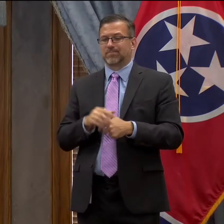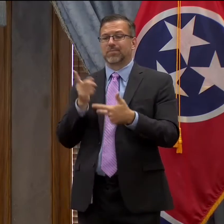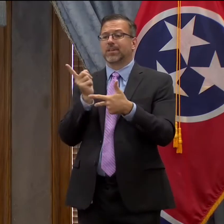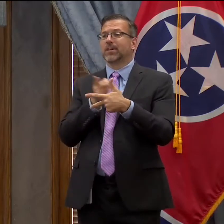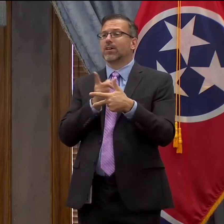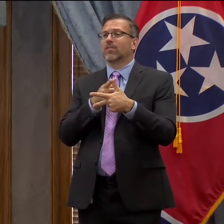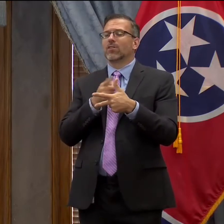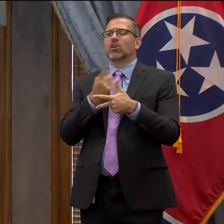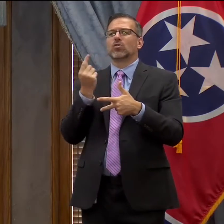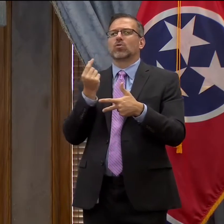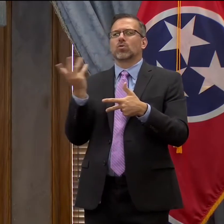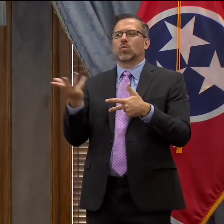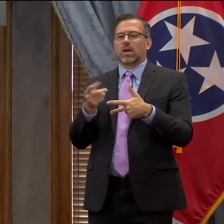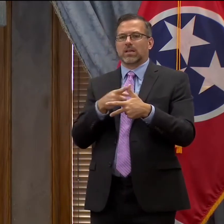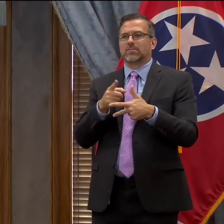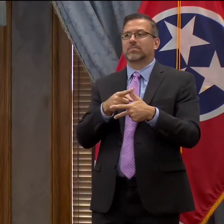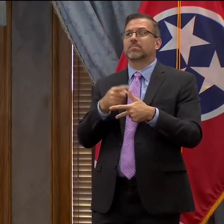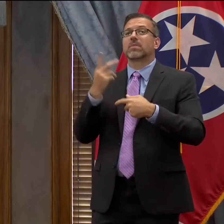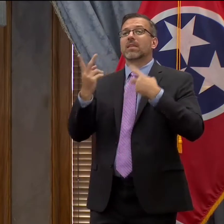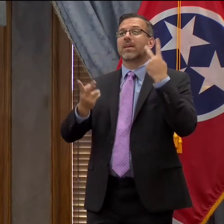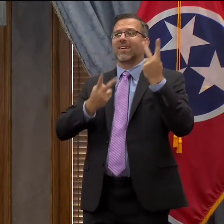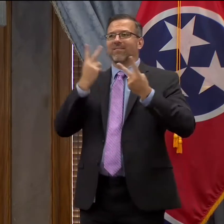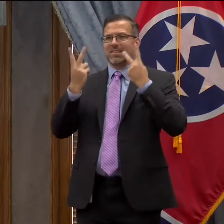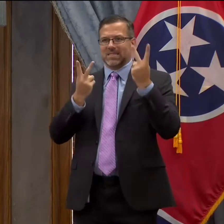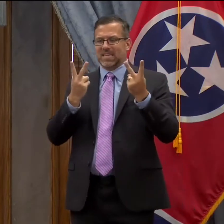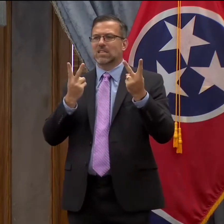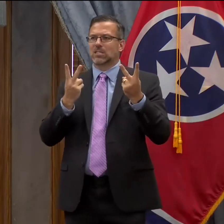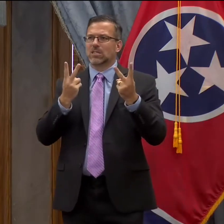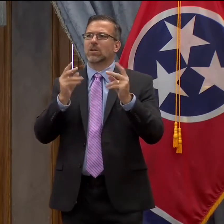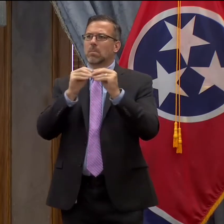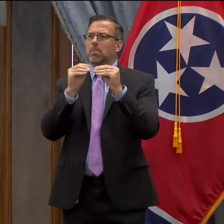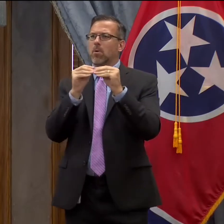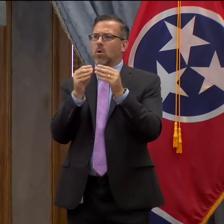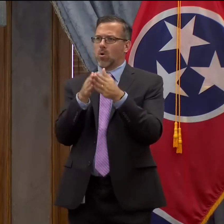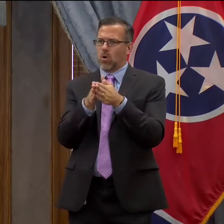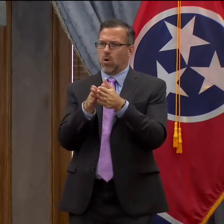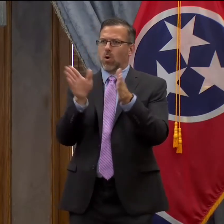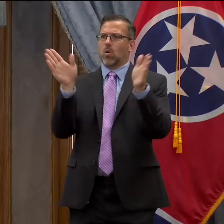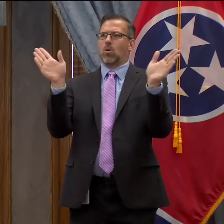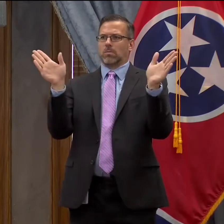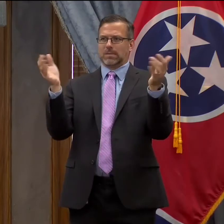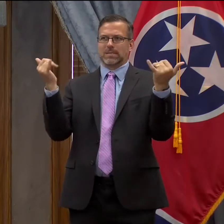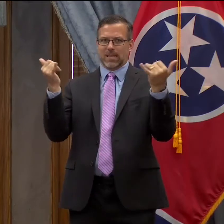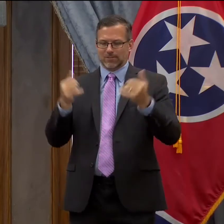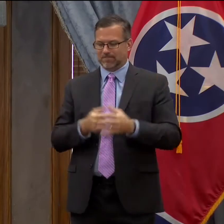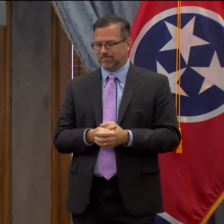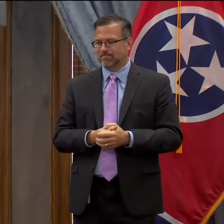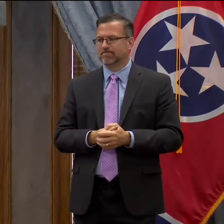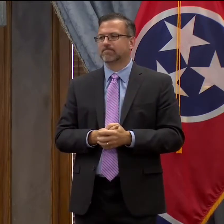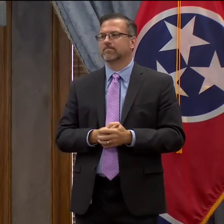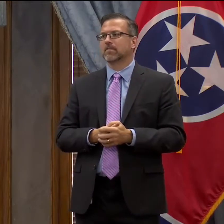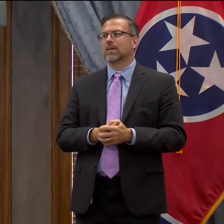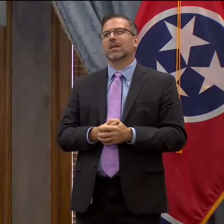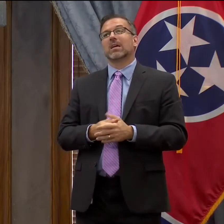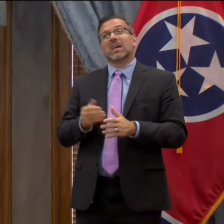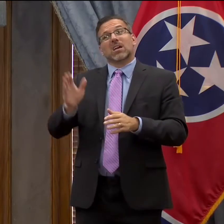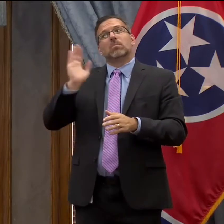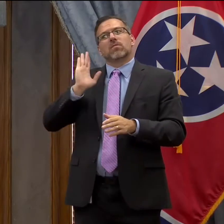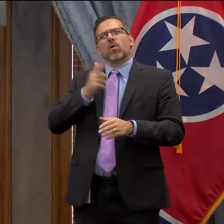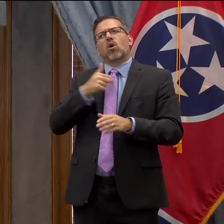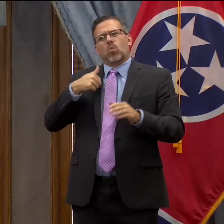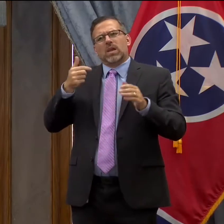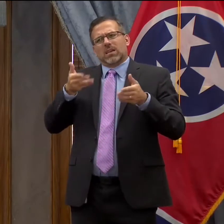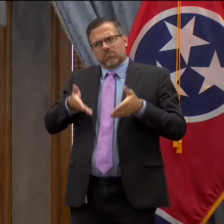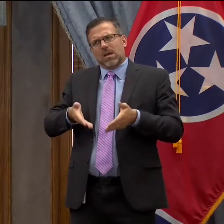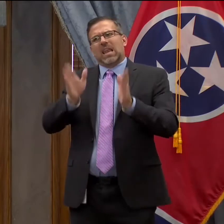we are expanding visitation options in long-term care facilities. In addition to essential visits that have always been